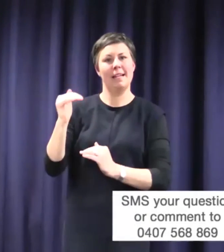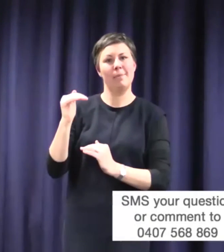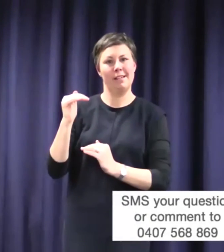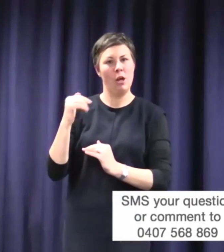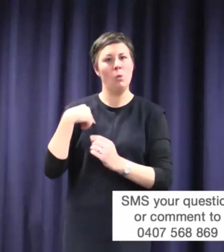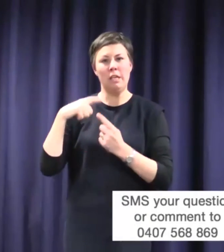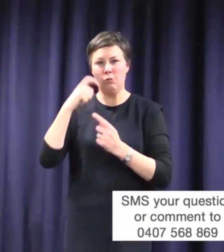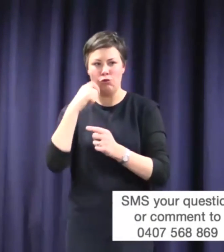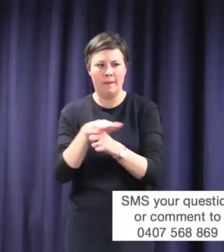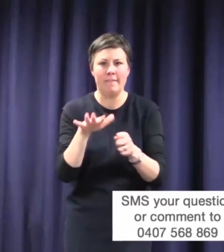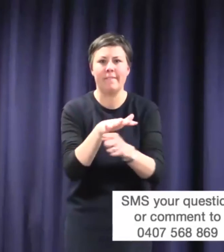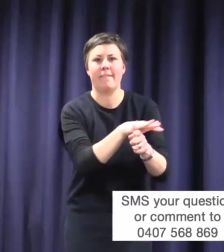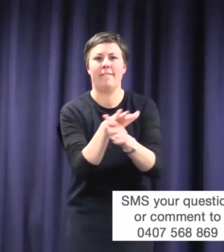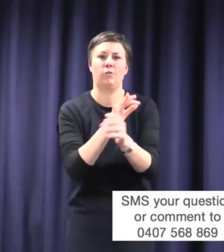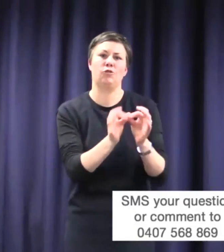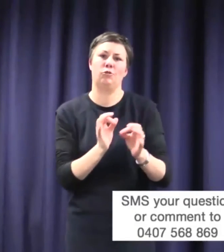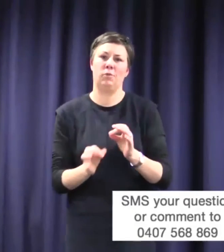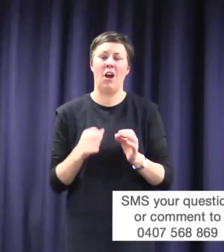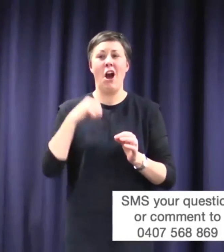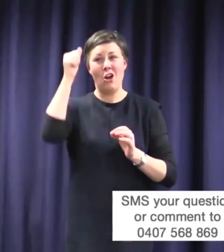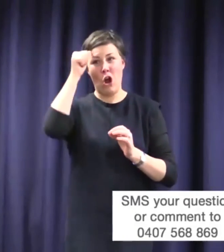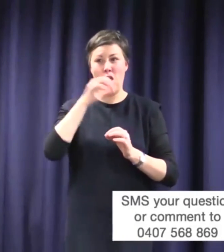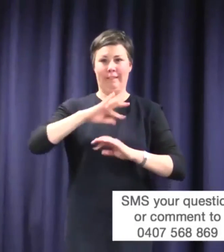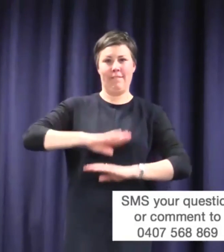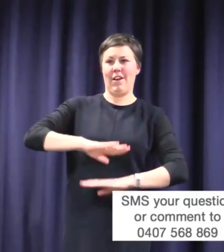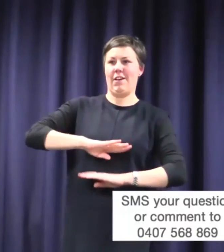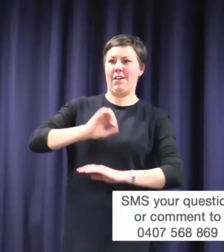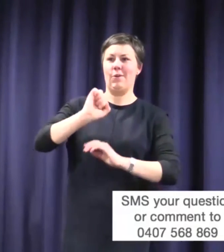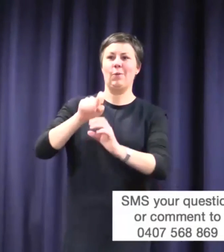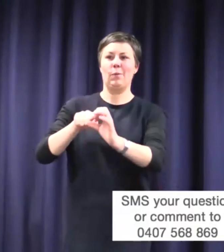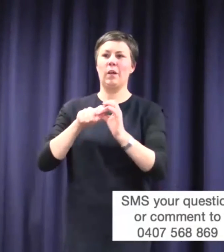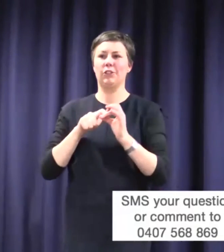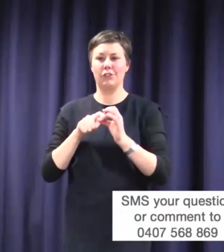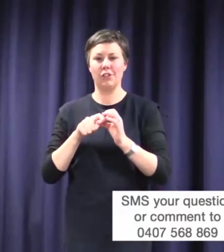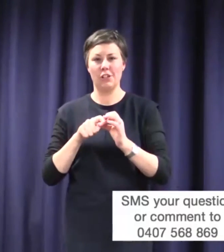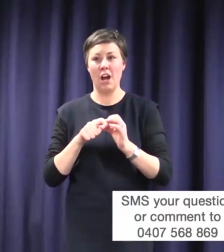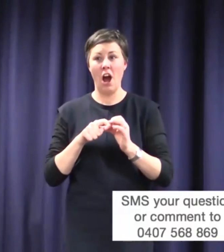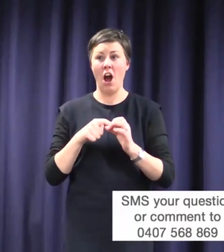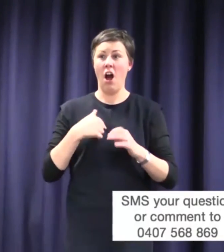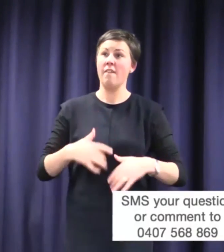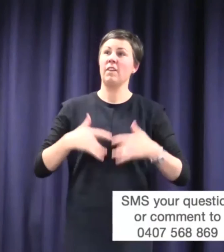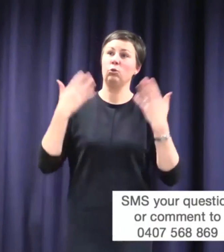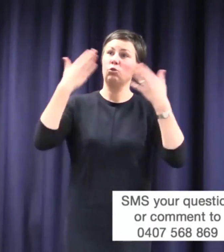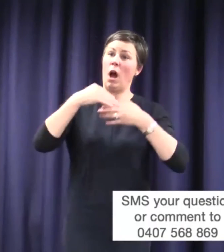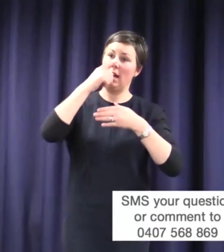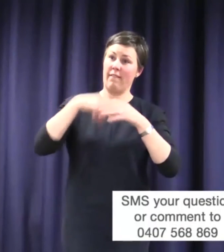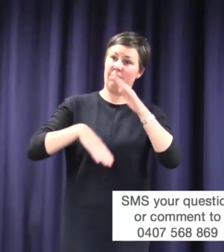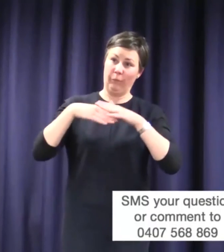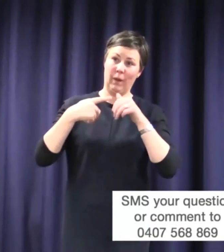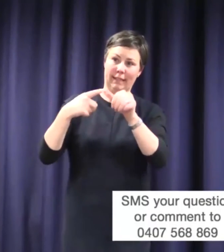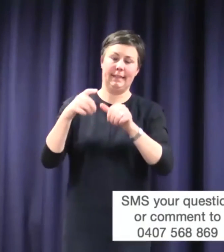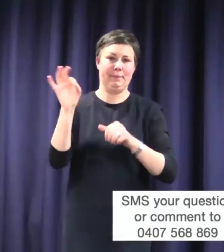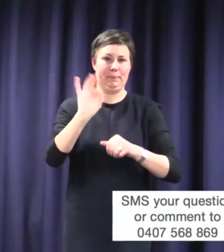I know I'm not answering your question specifically, and I probably am not going to